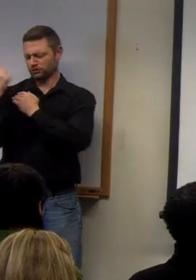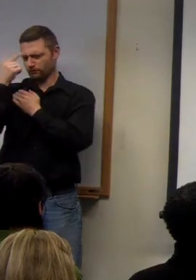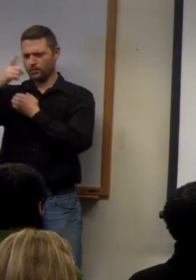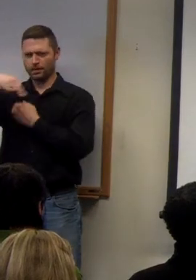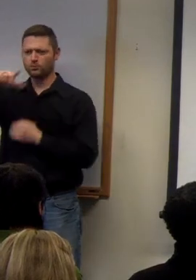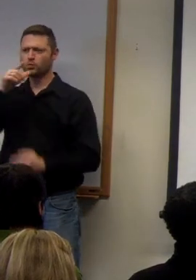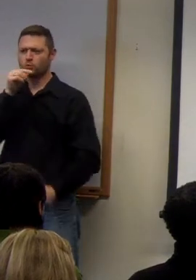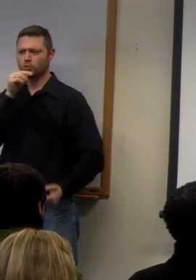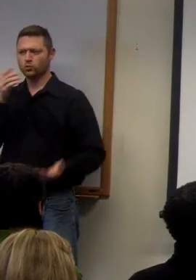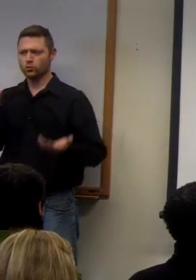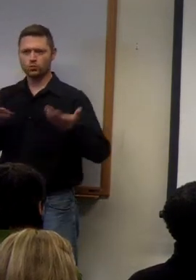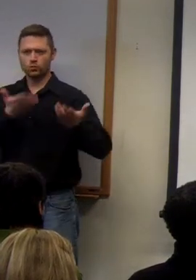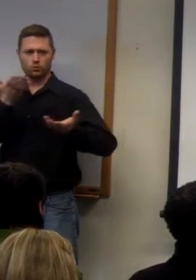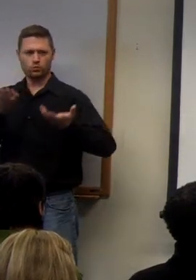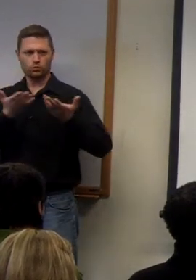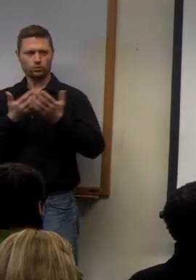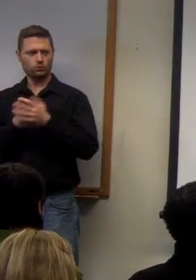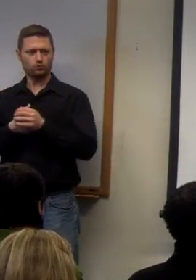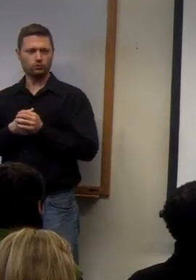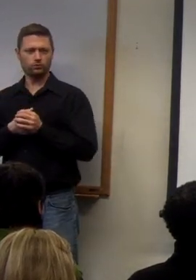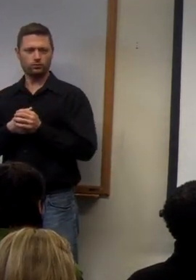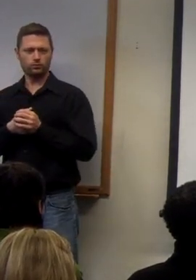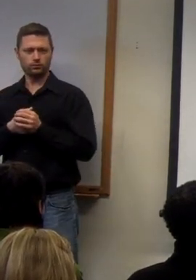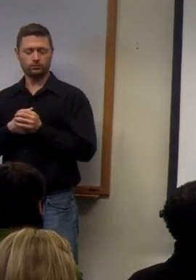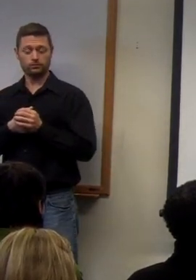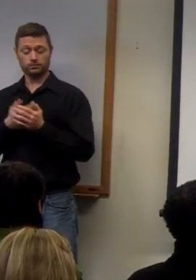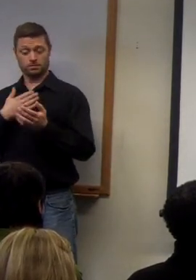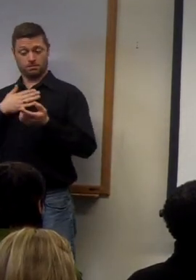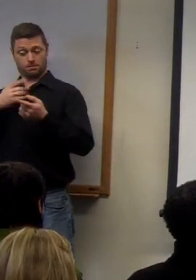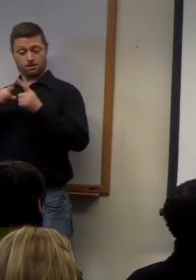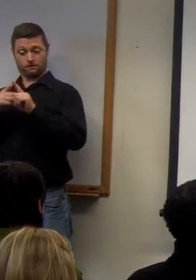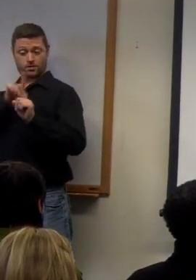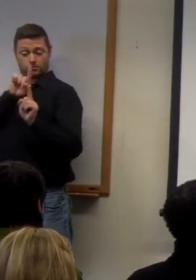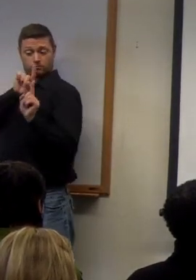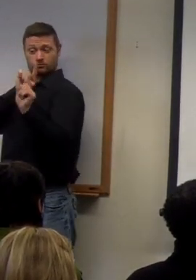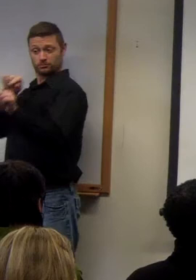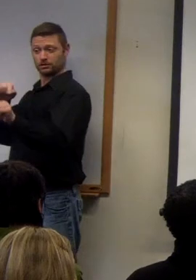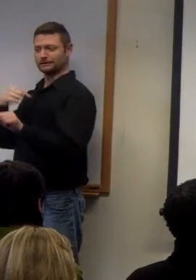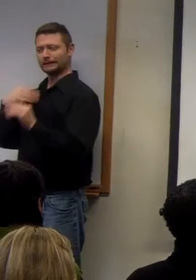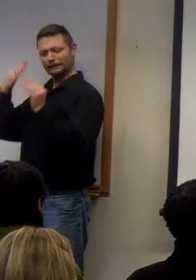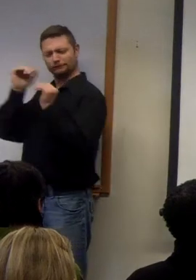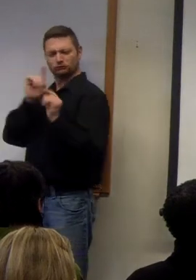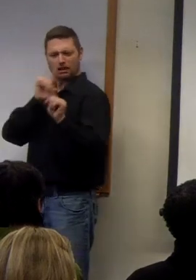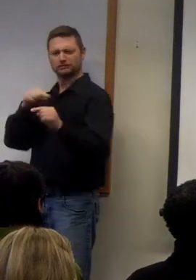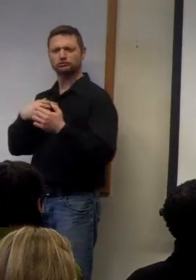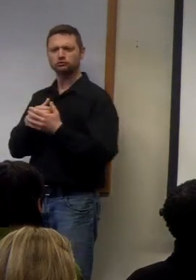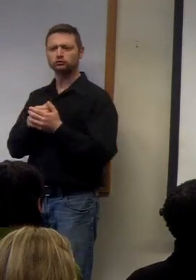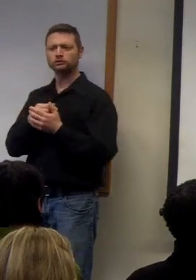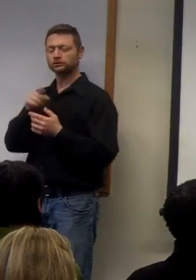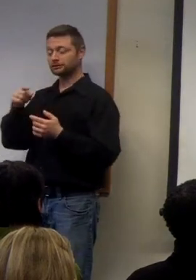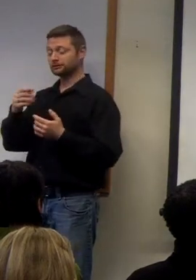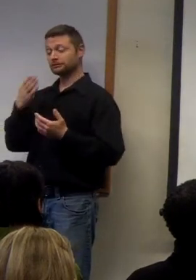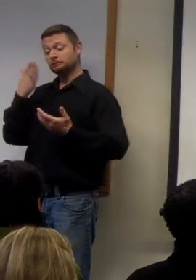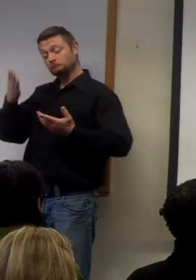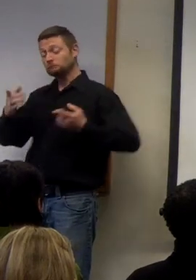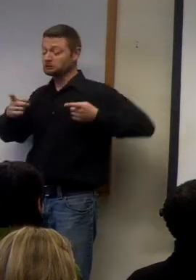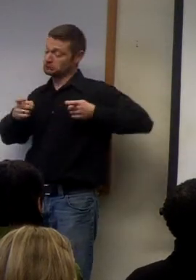who's responsible for the state of black people today? And her response, which I expected, was, well, it's